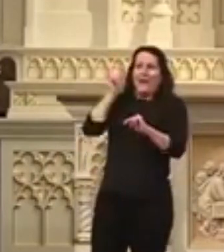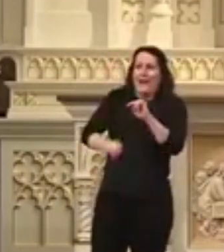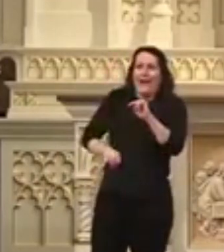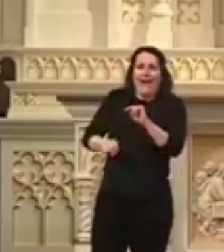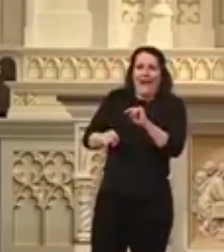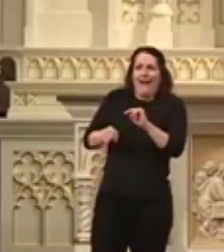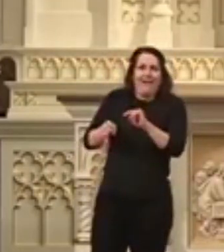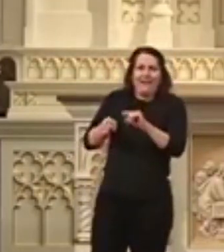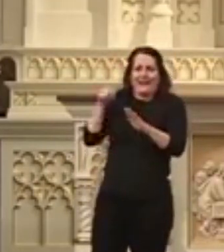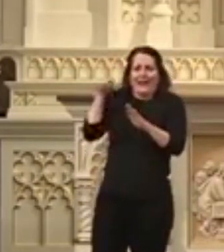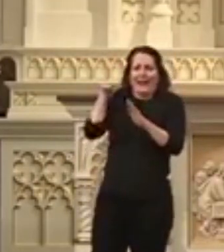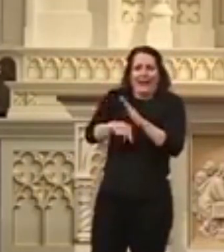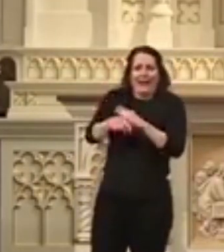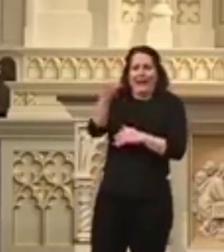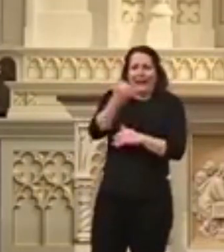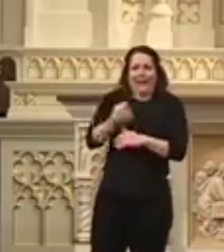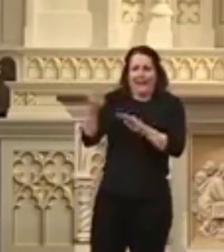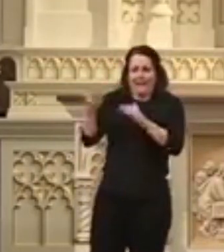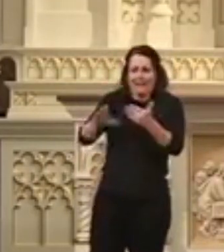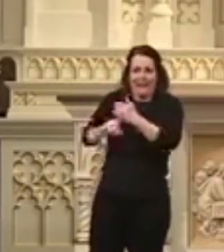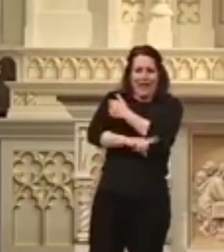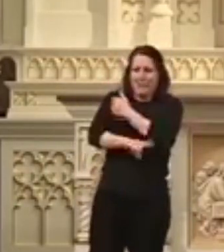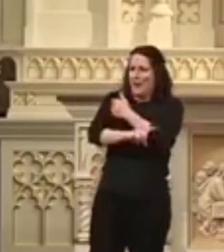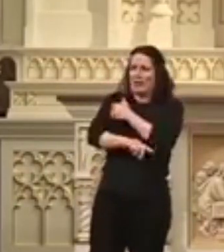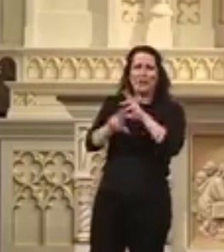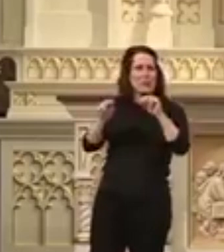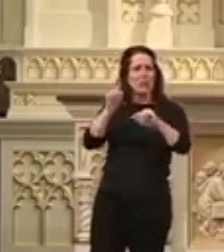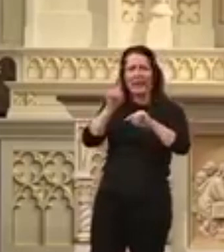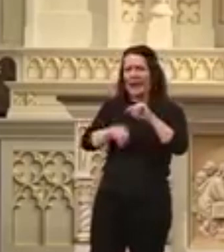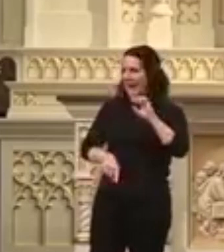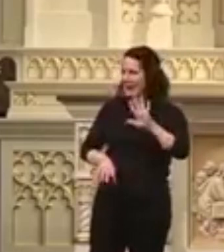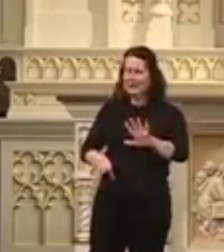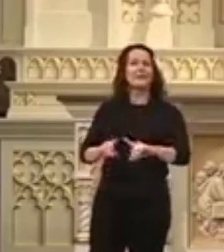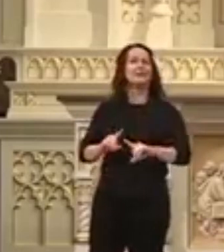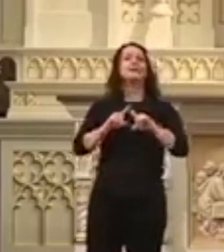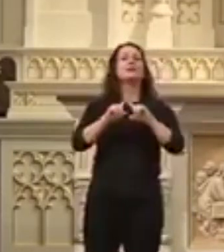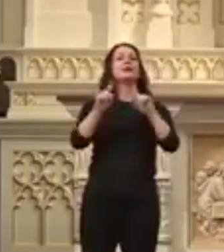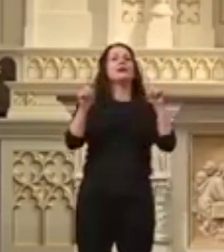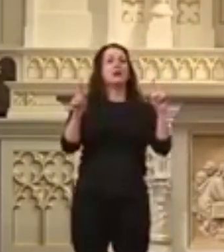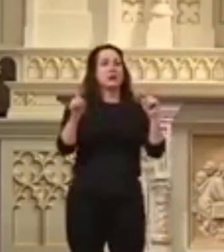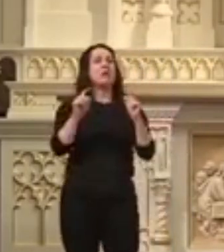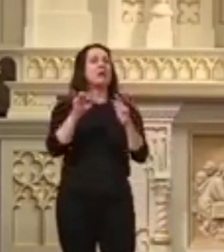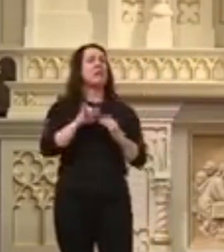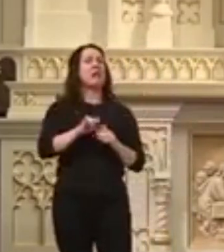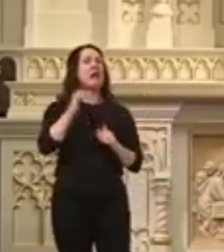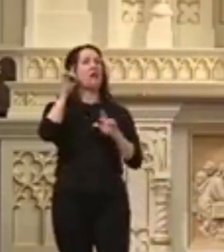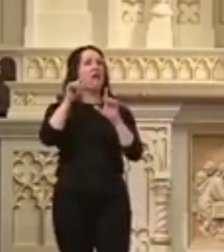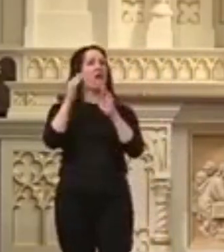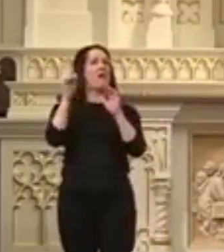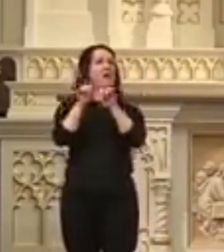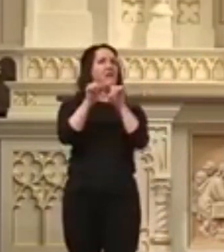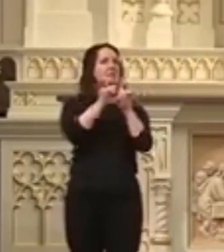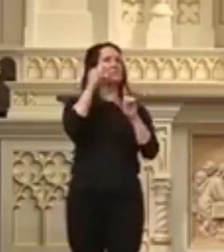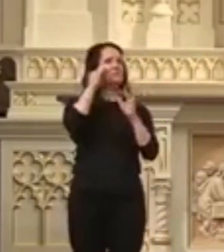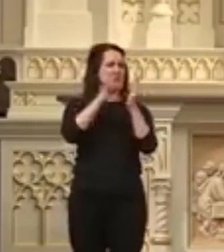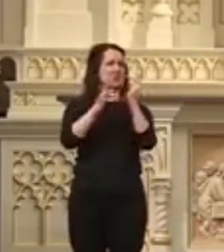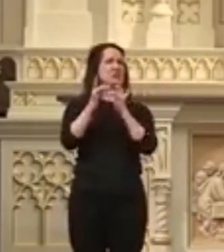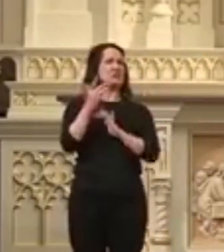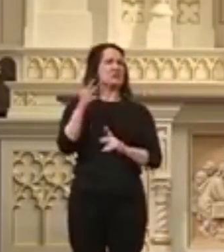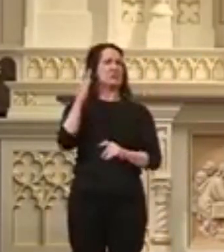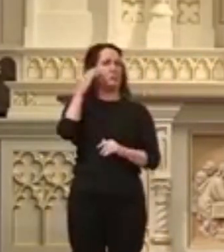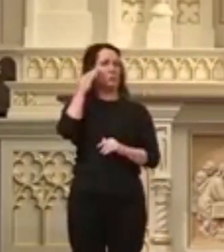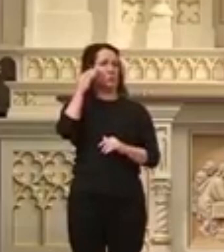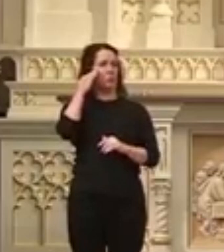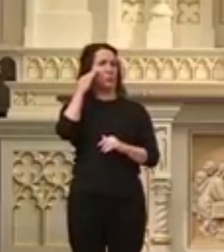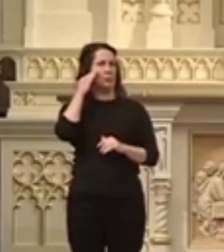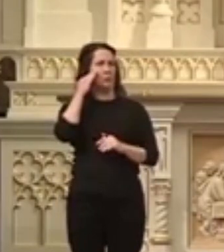anyone. In order that the word of Jesus might be fulfilled, so that he said, indicating the kind of death he